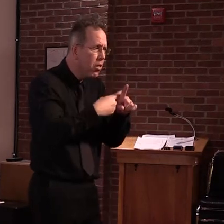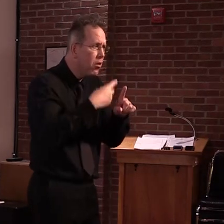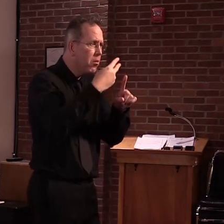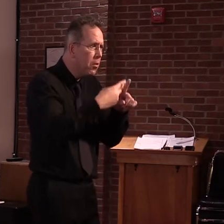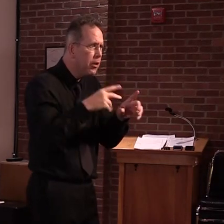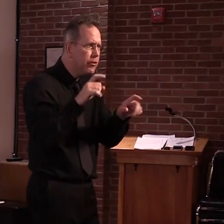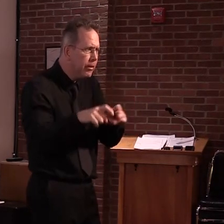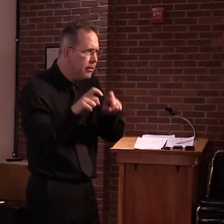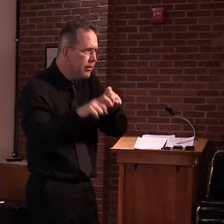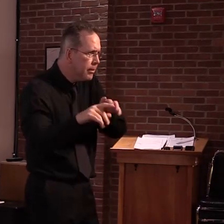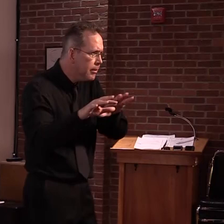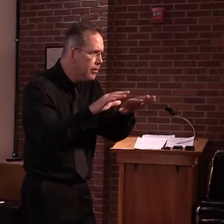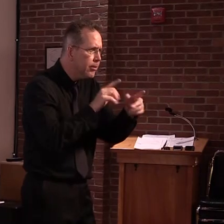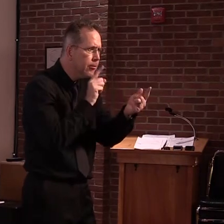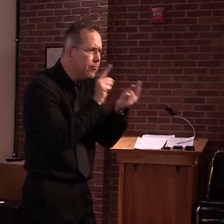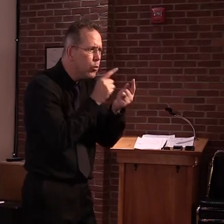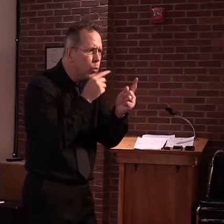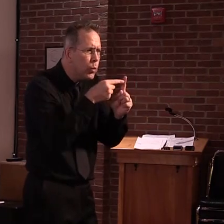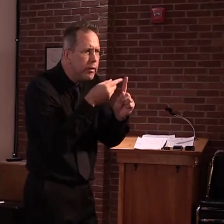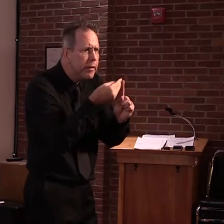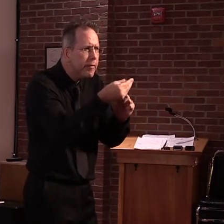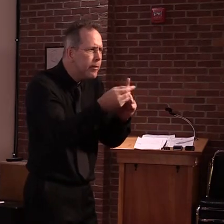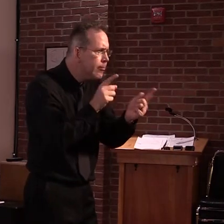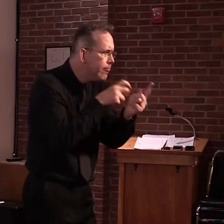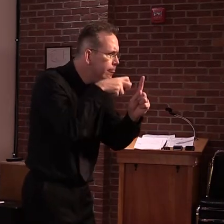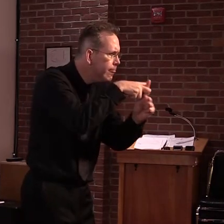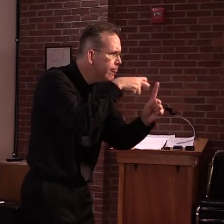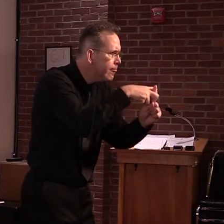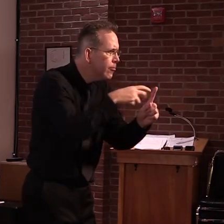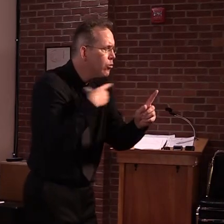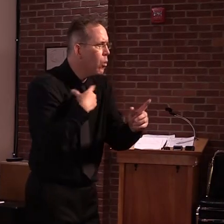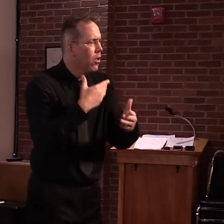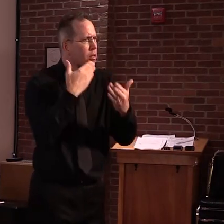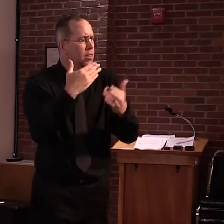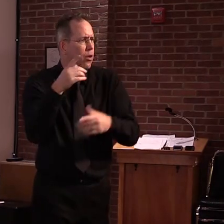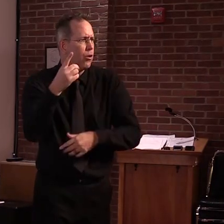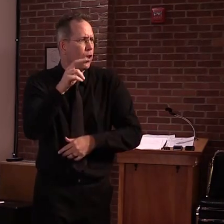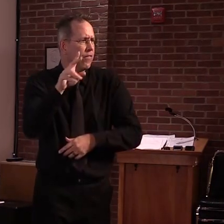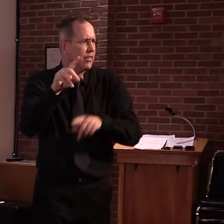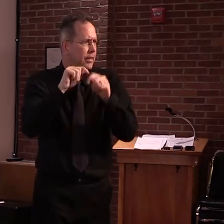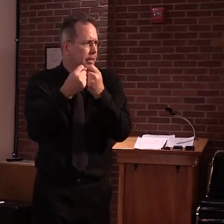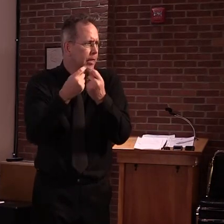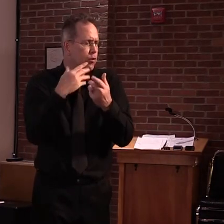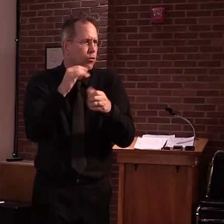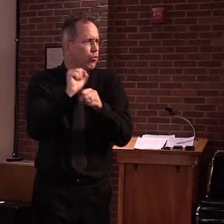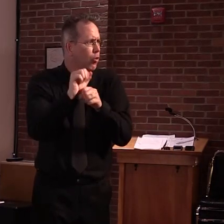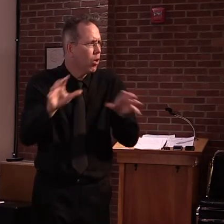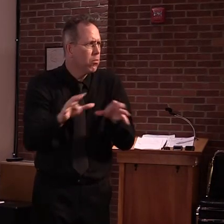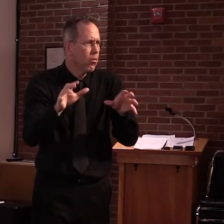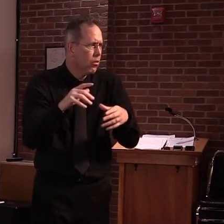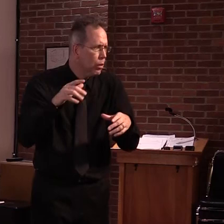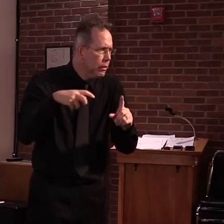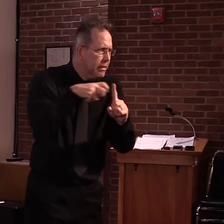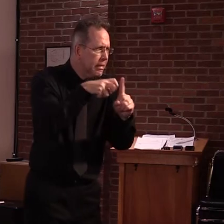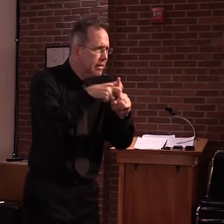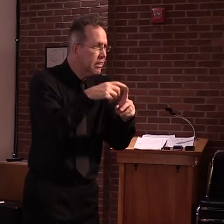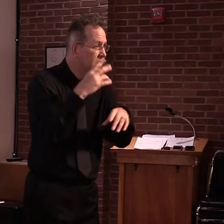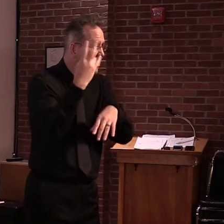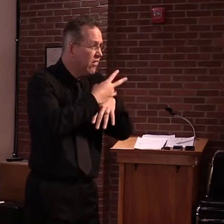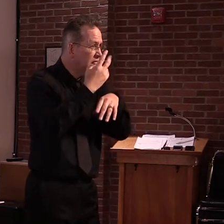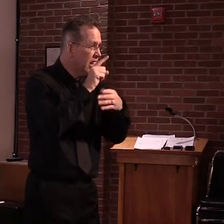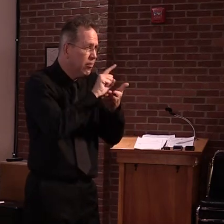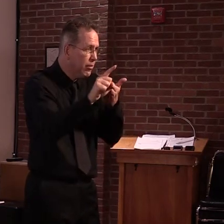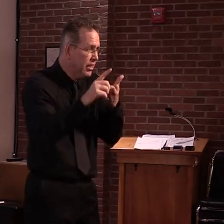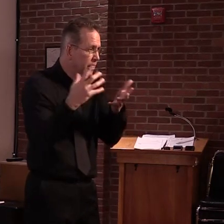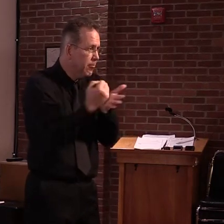tracing. They need to be called out and congratulated for what they've done. Just the last 7 days, we've done